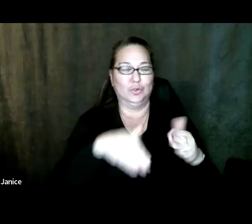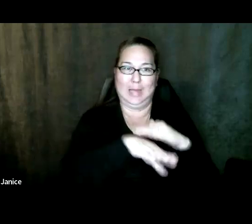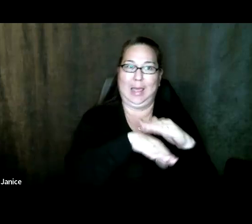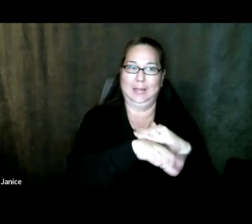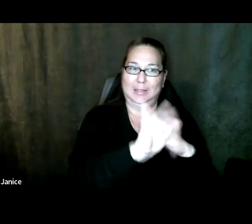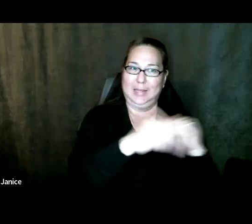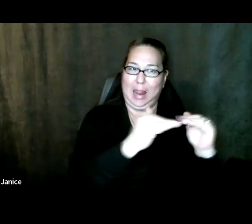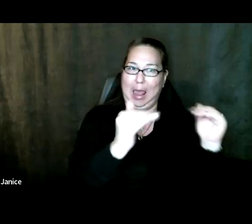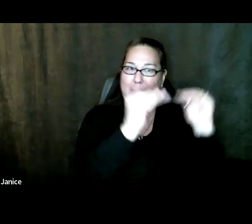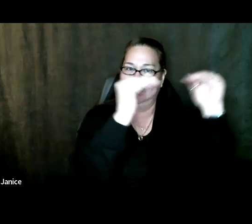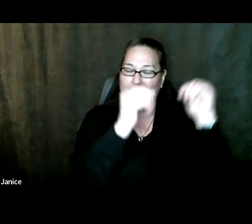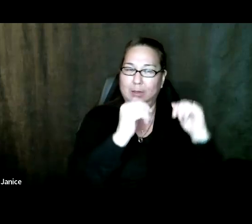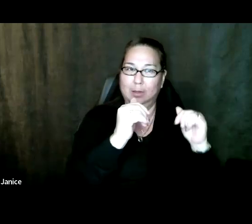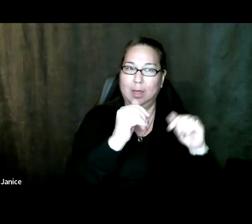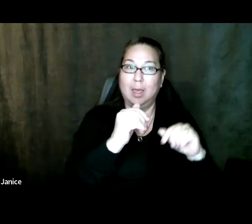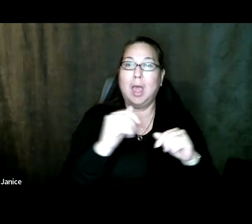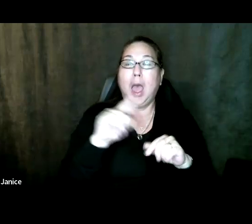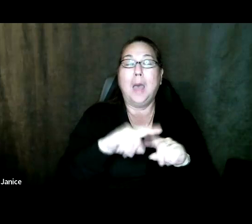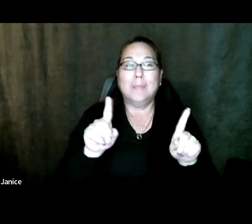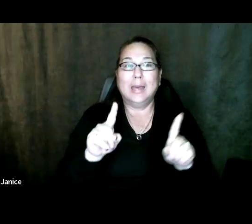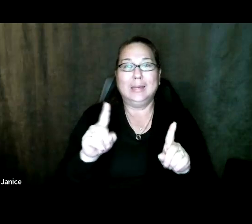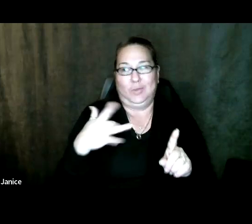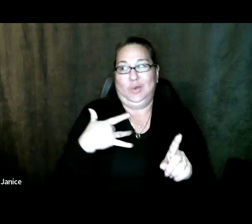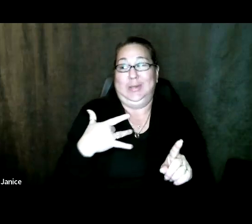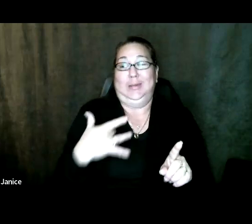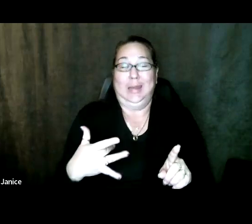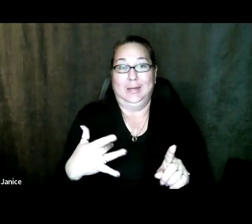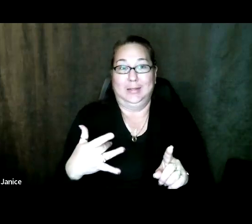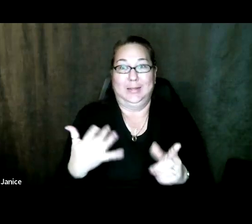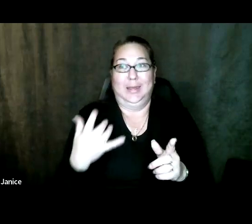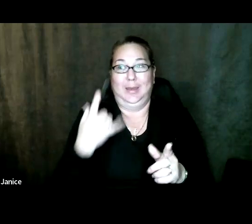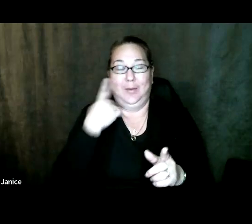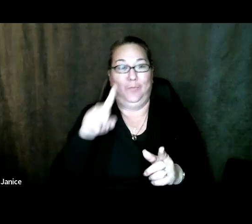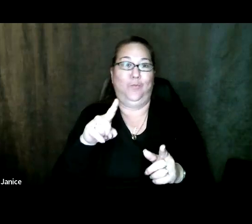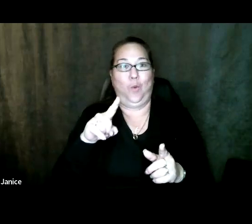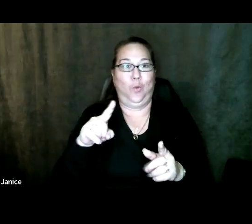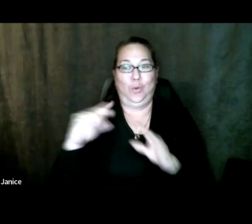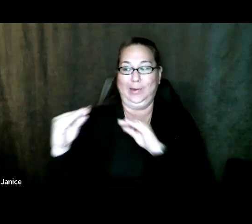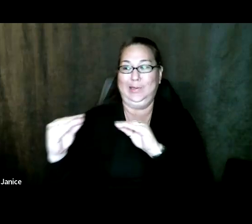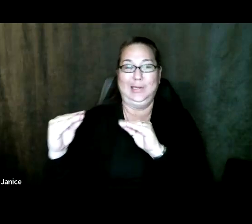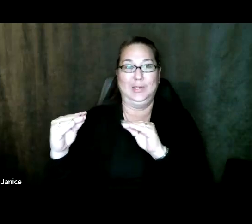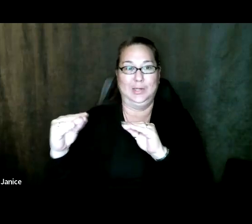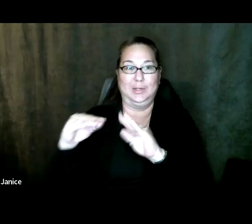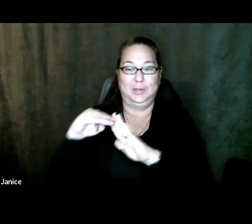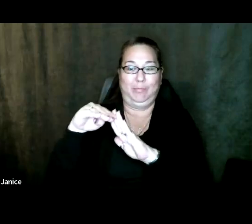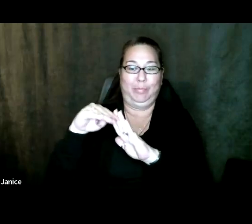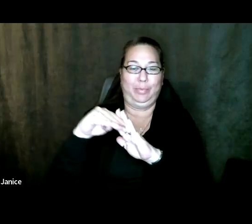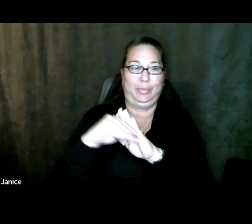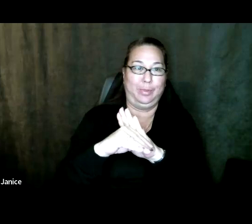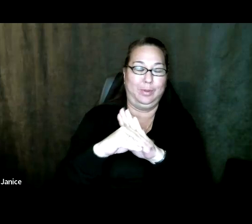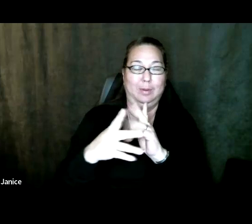expectations can slip downwards. So I would say the bulk of our work is how do we